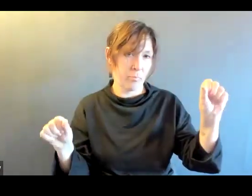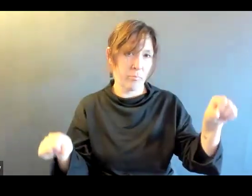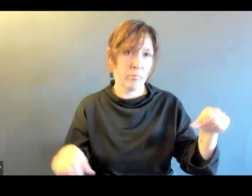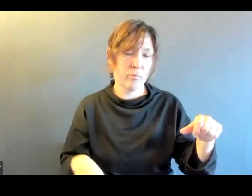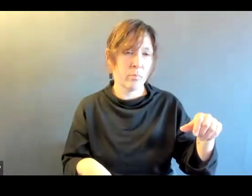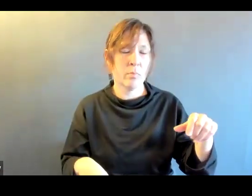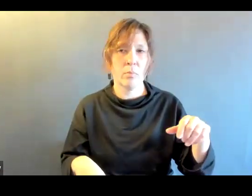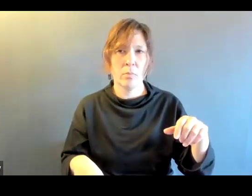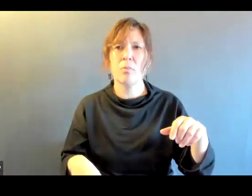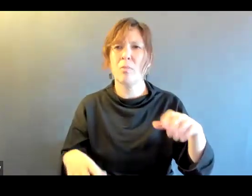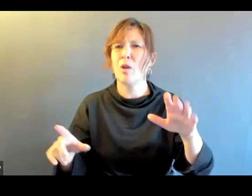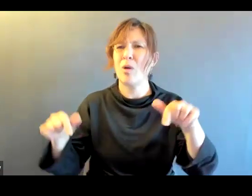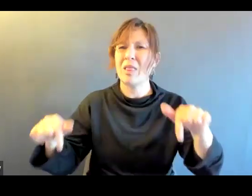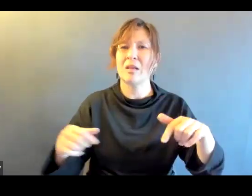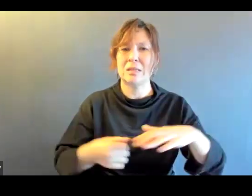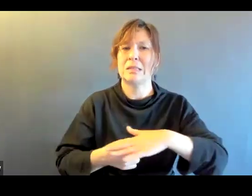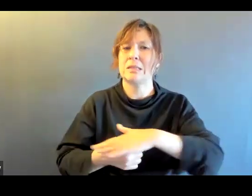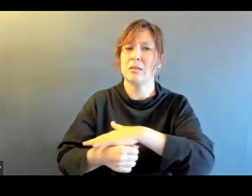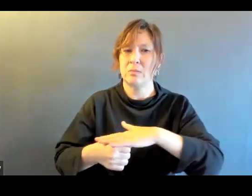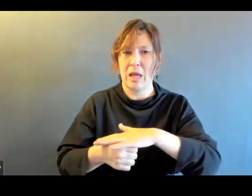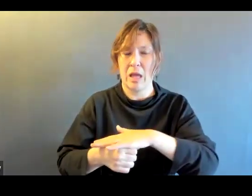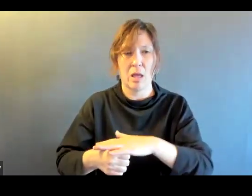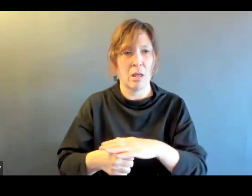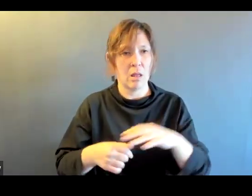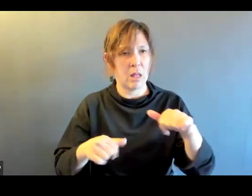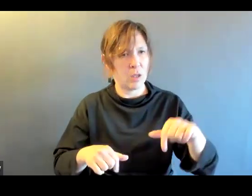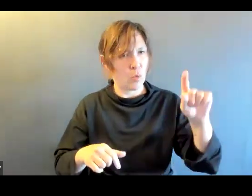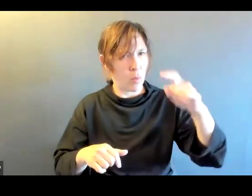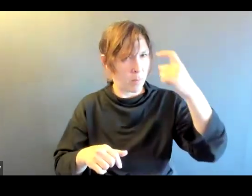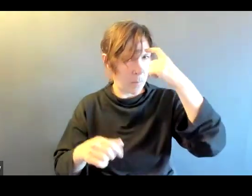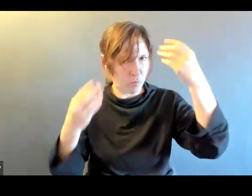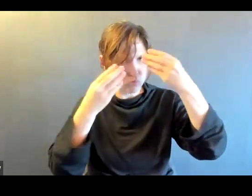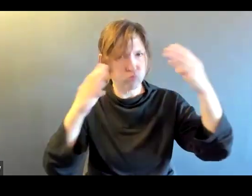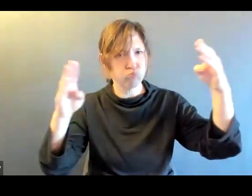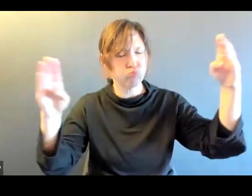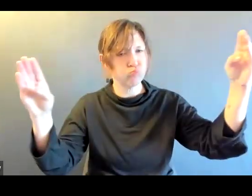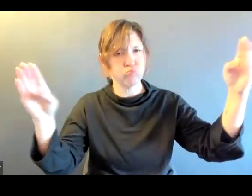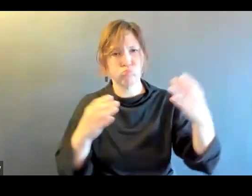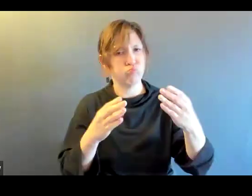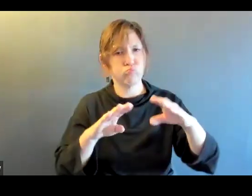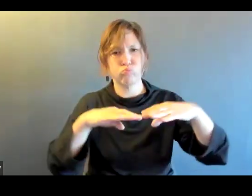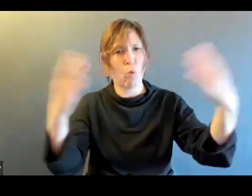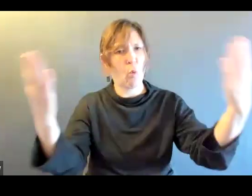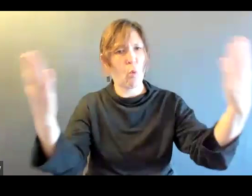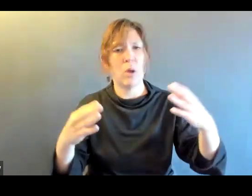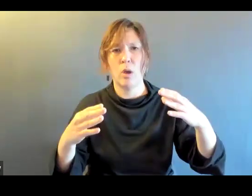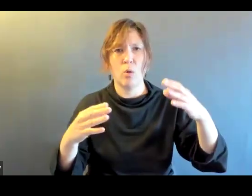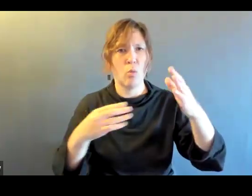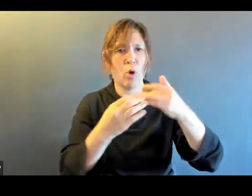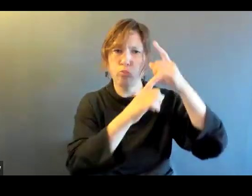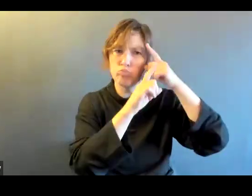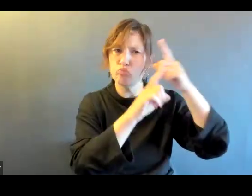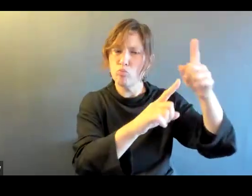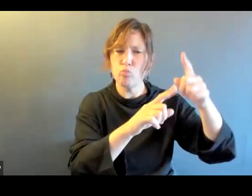Sorry. Is to create a space where minds can be free and pursue their passions.